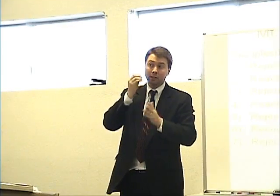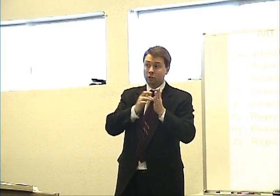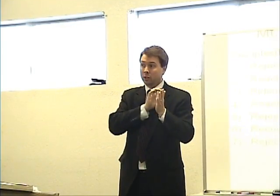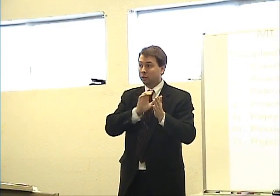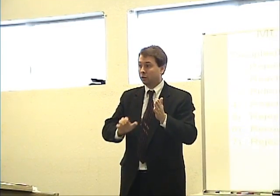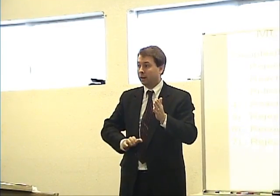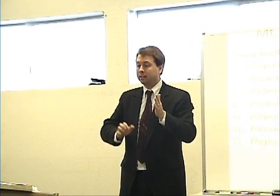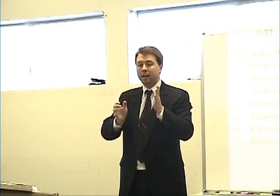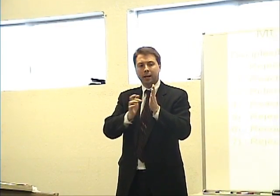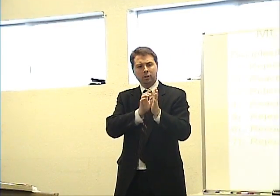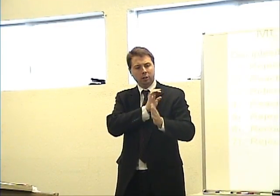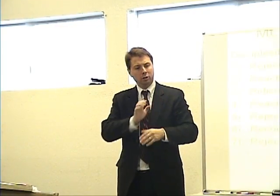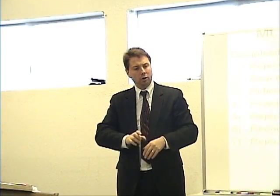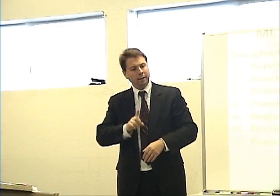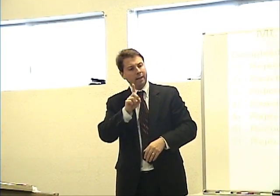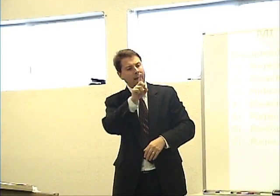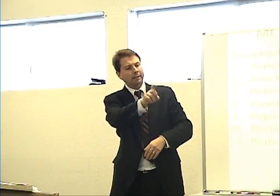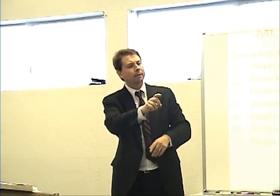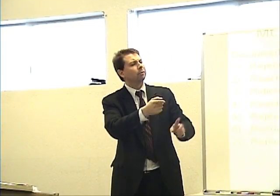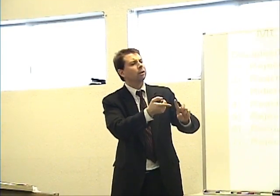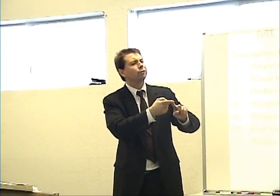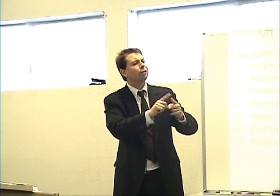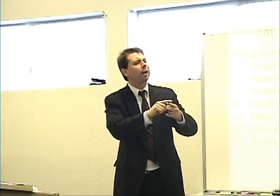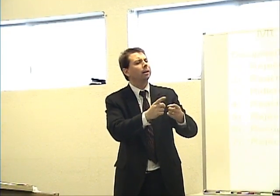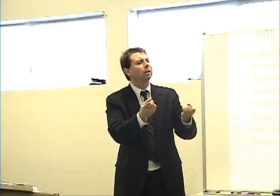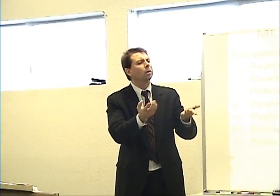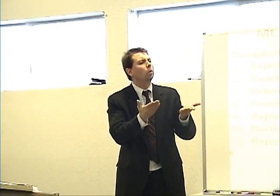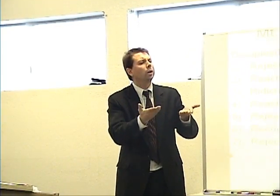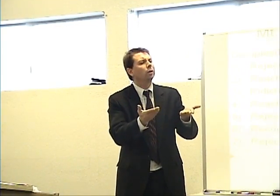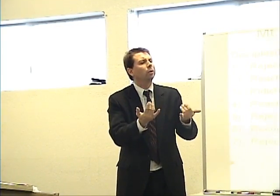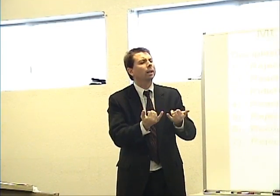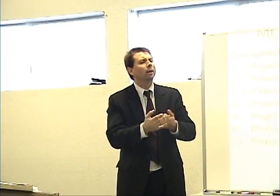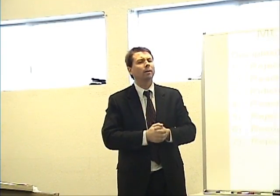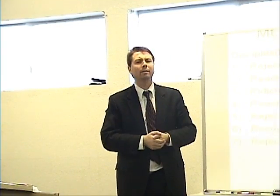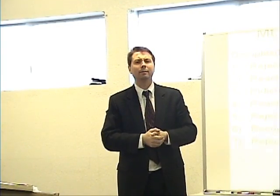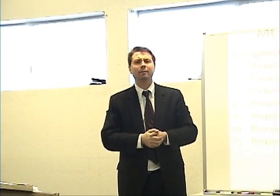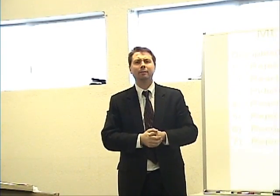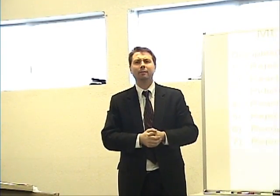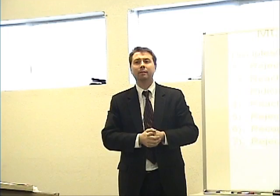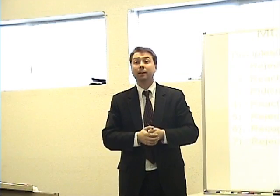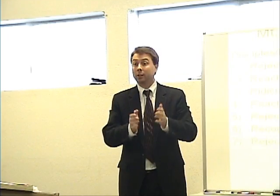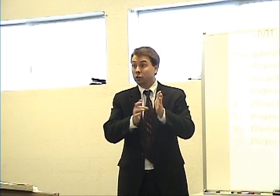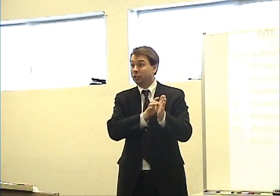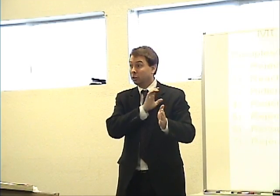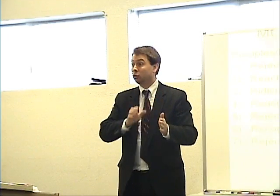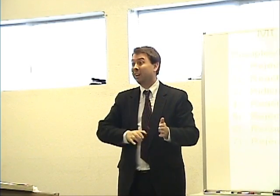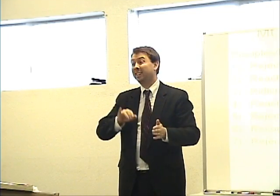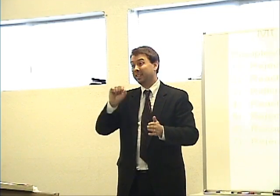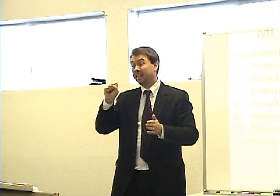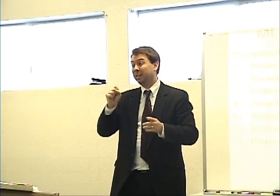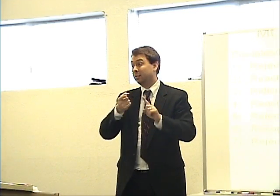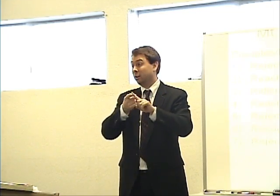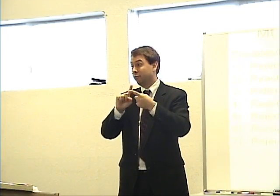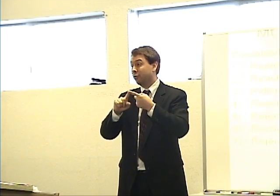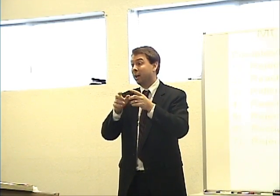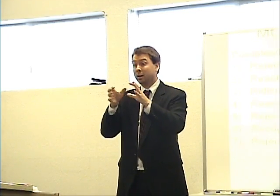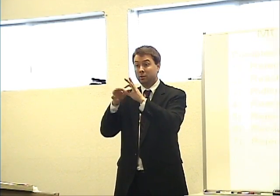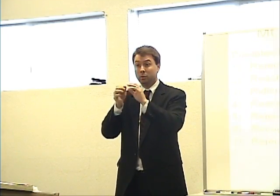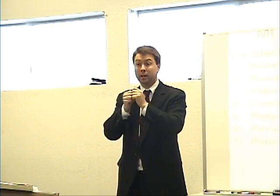kisses Jesus Christ, and Jesus Christ asks him, "Friend, what are you doing here?" Jesus Christ is a friend